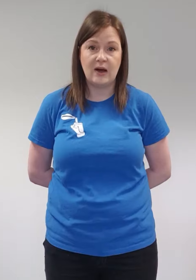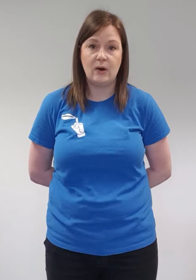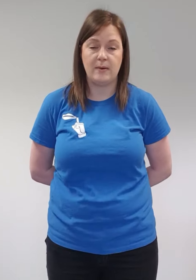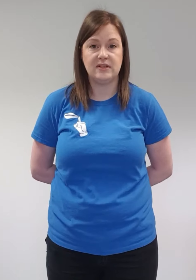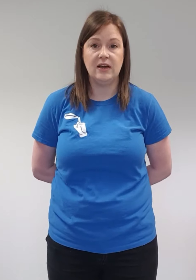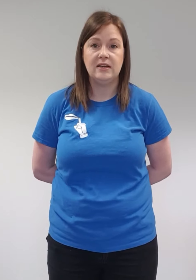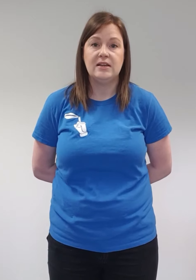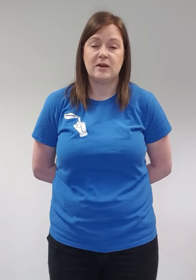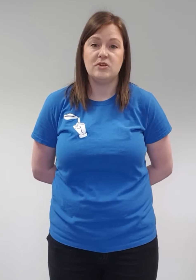our website,